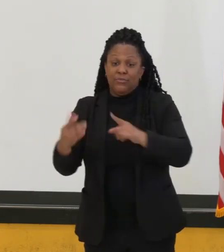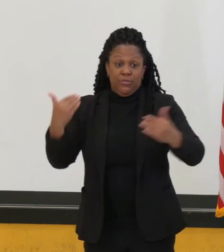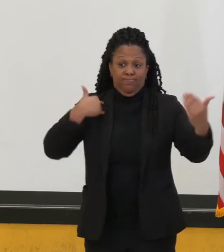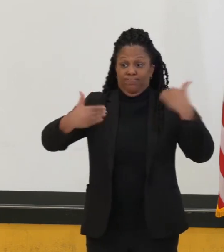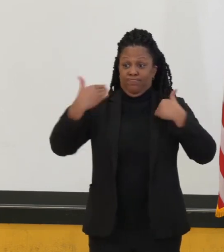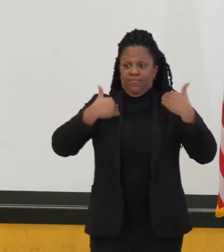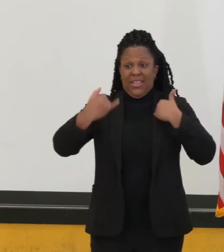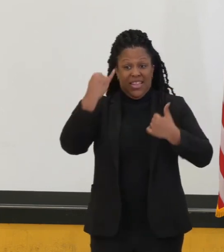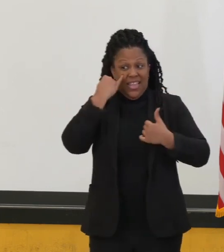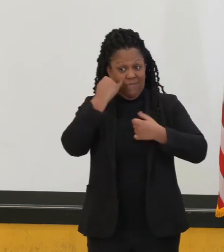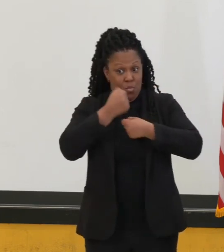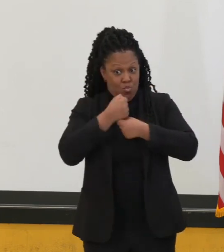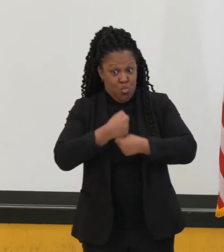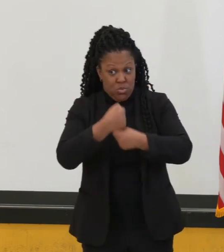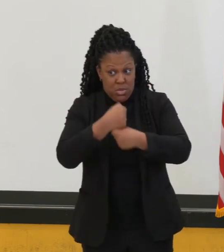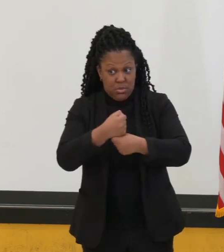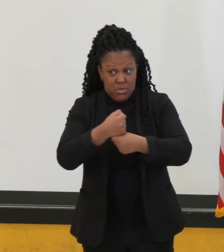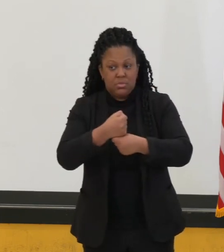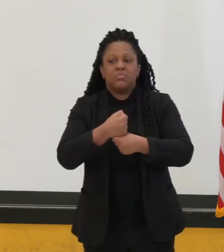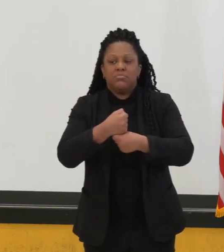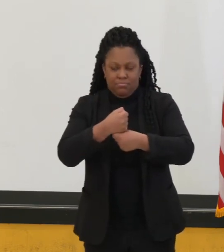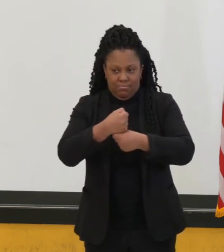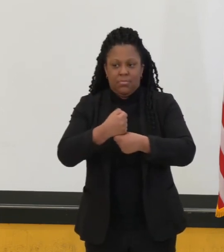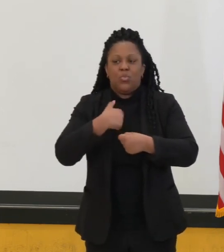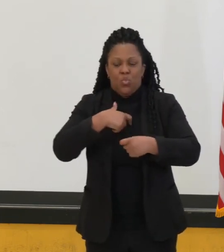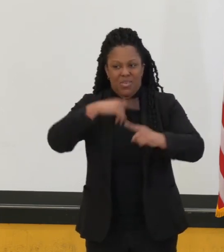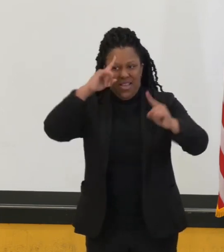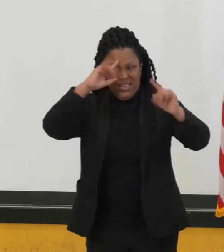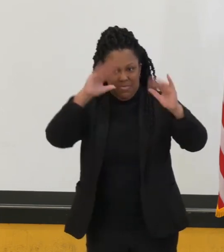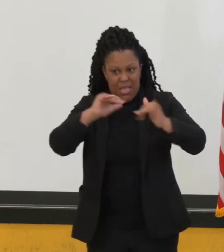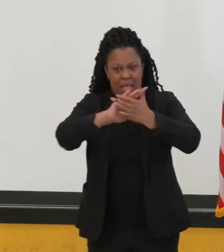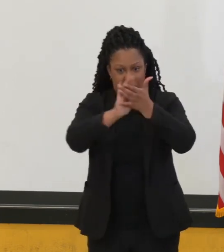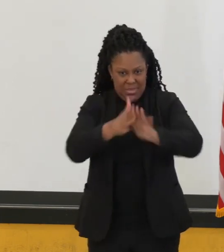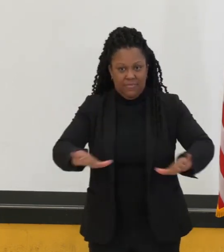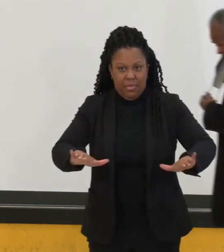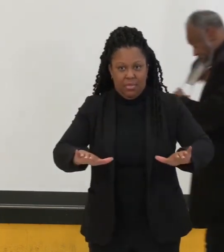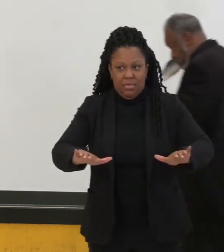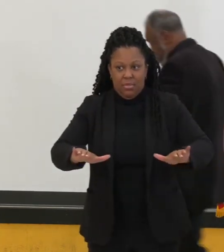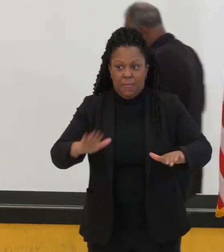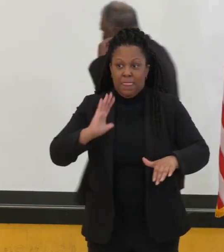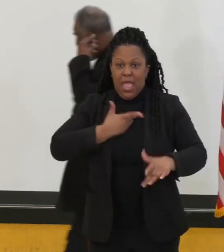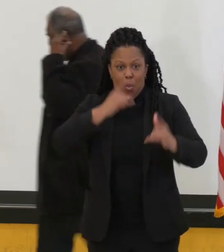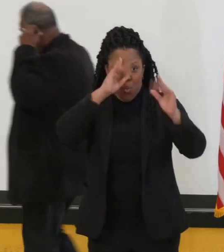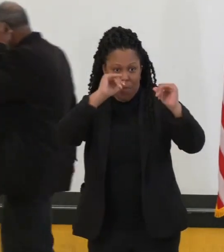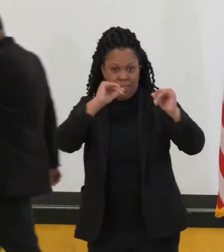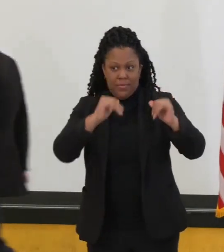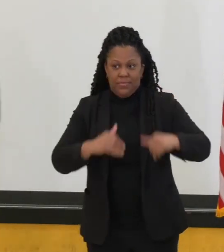they will be lawful and that they will be peaceful. That's my hope. Thank you.